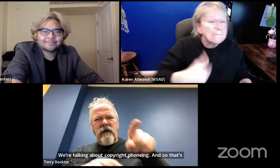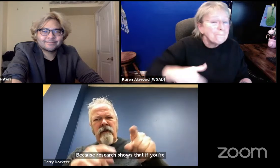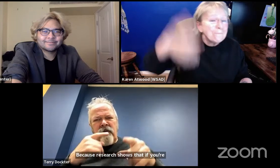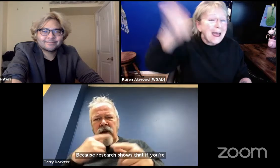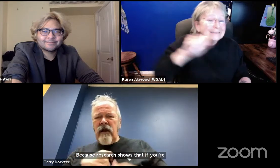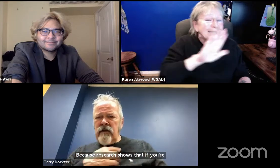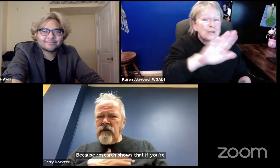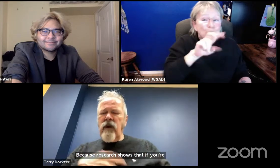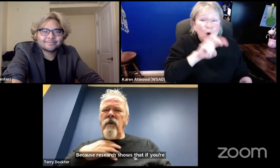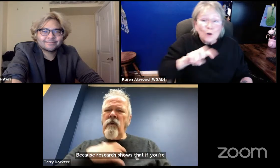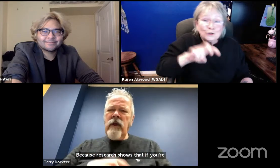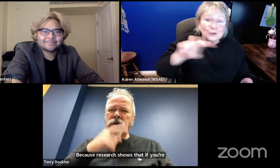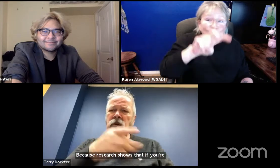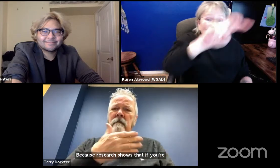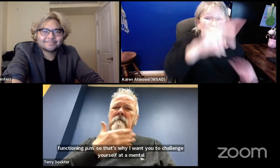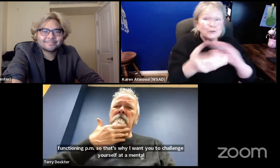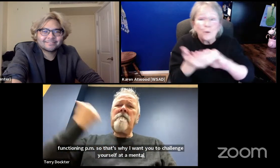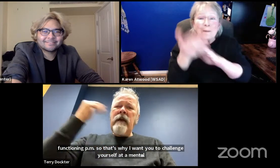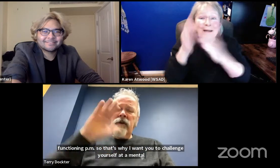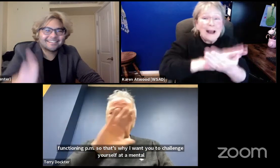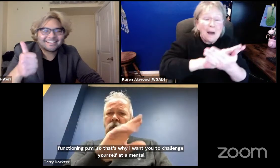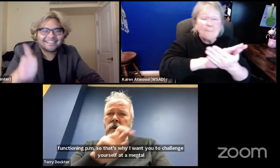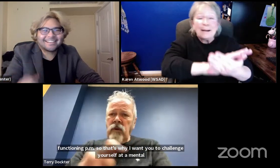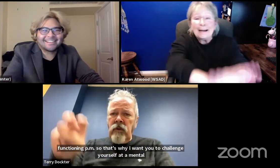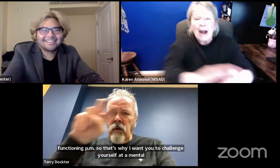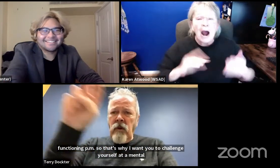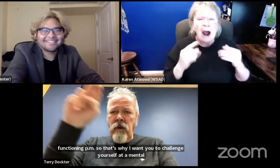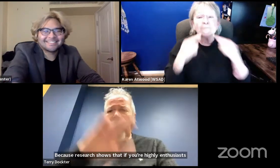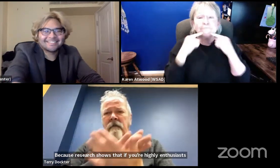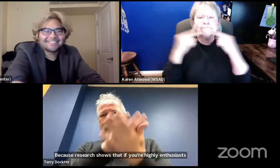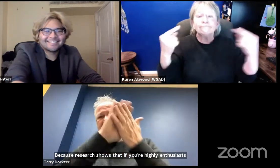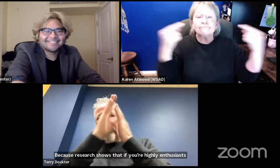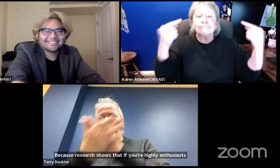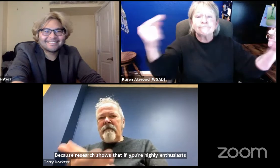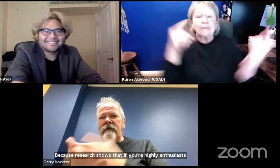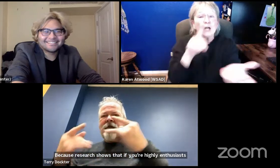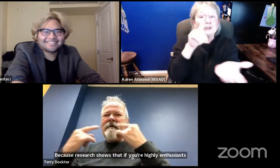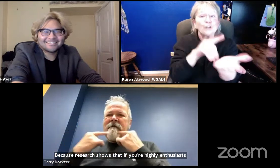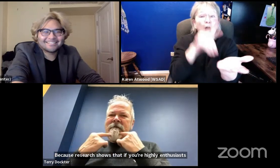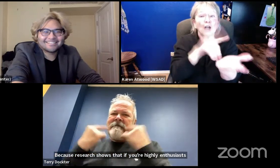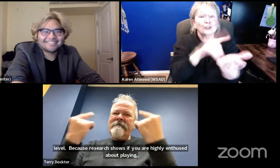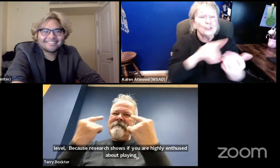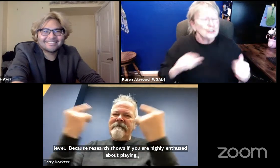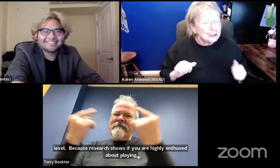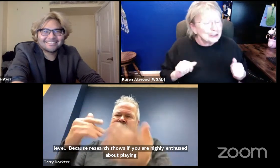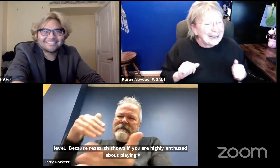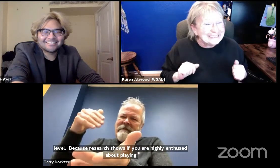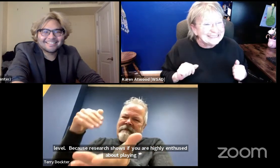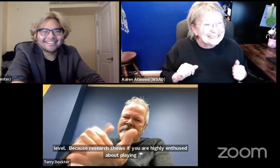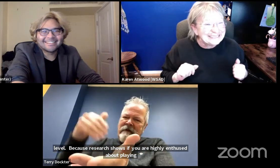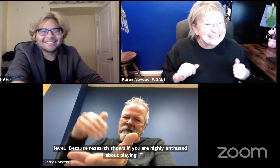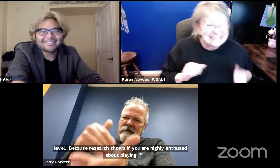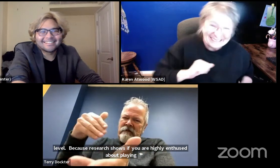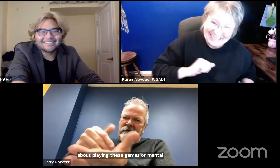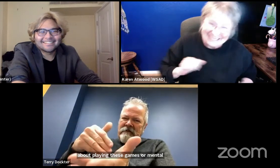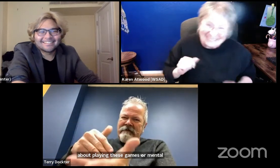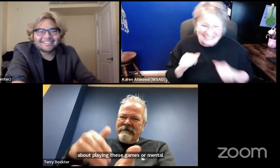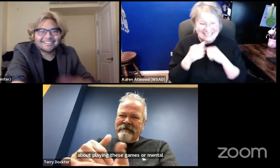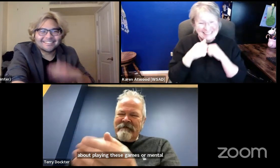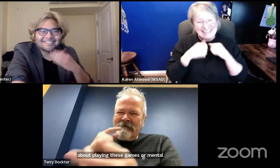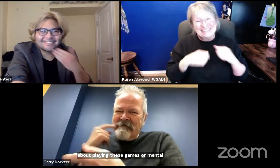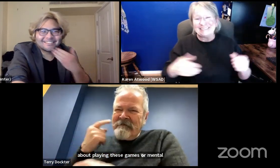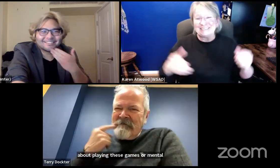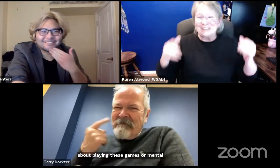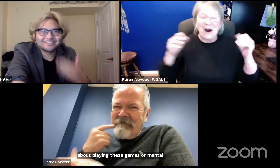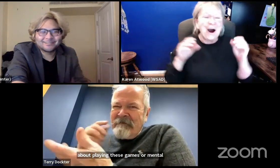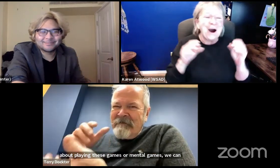half. I certainly wish you the best of luck on your journey into becoming a very famous, world-renowned